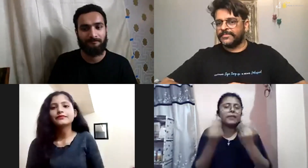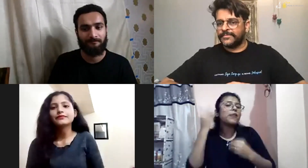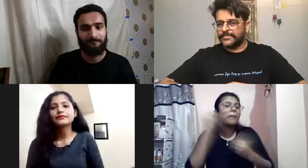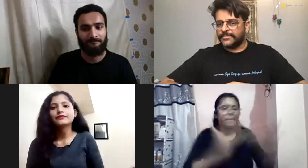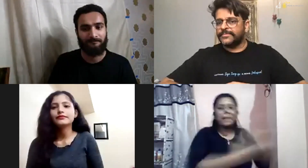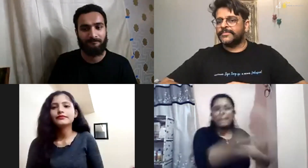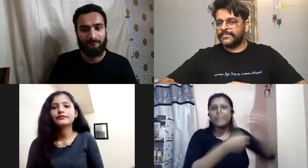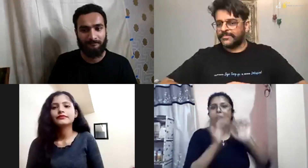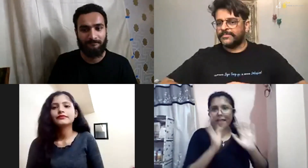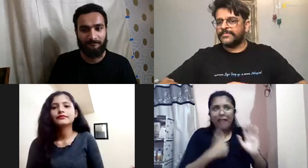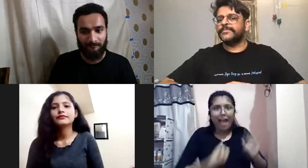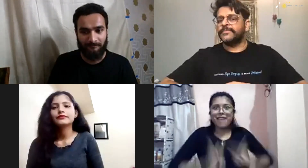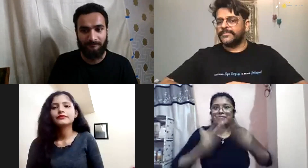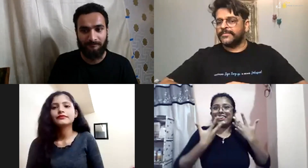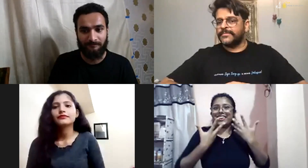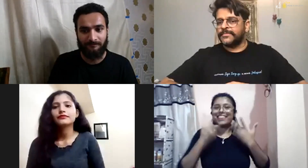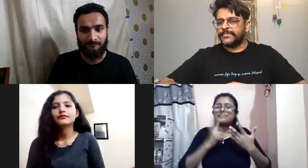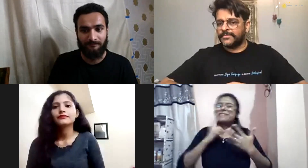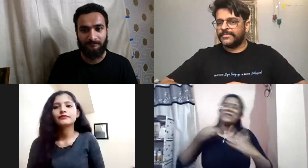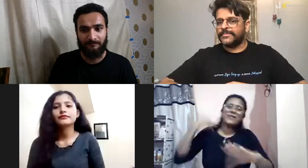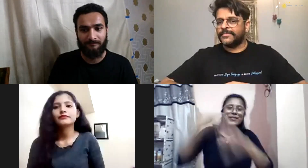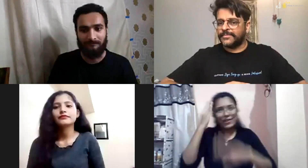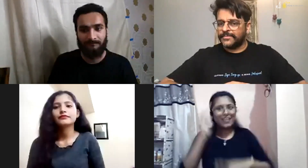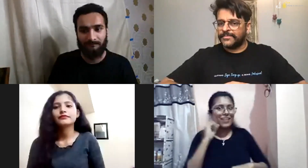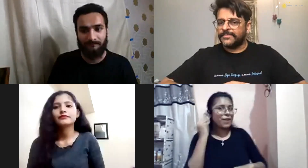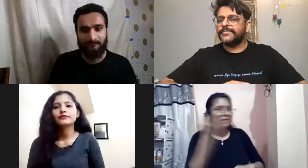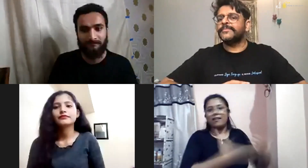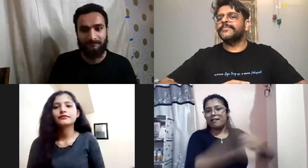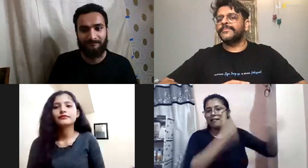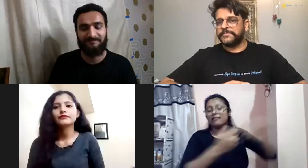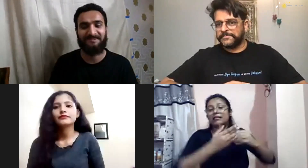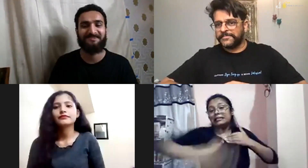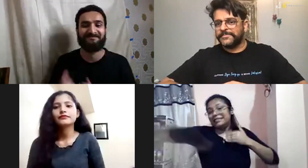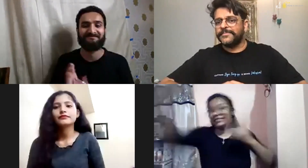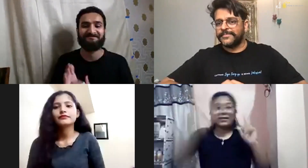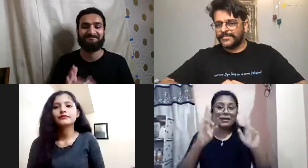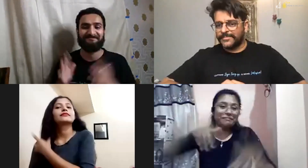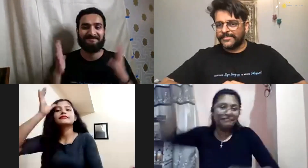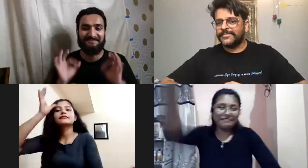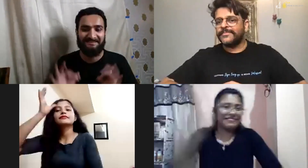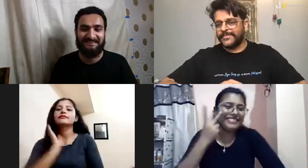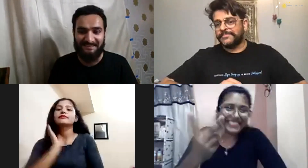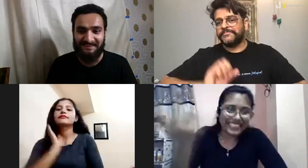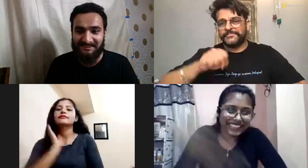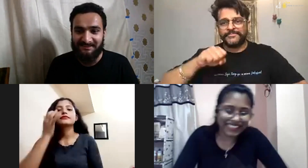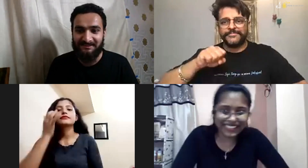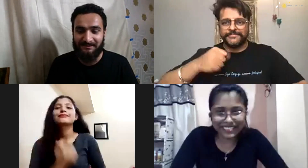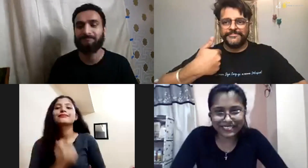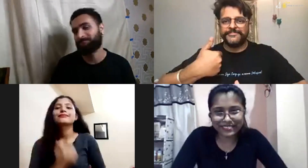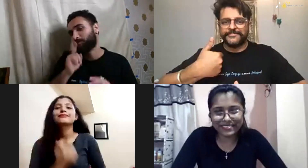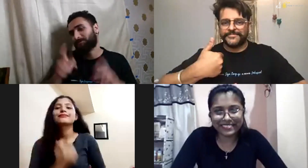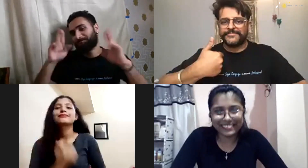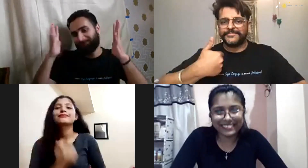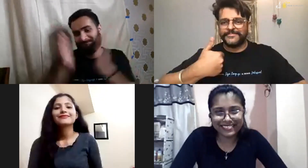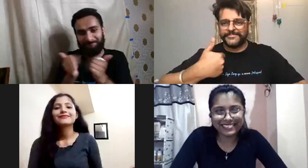get more hearing clients. That yeah, some hearing people are also buying things stuff from me, but that makes me happy. But I